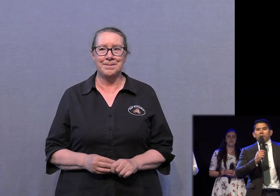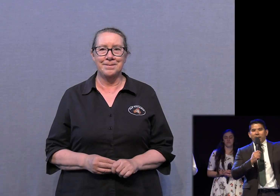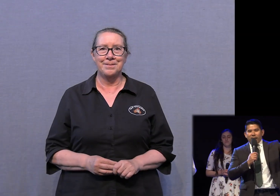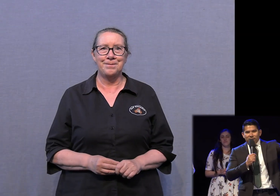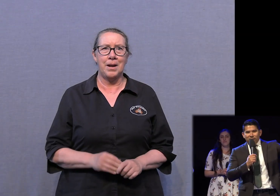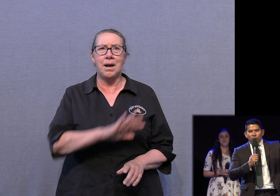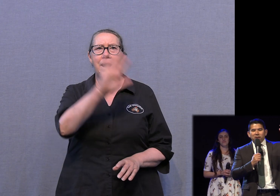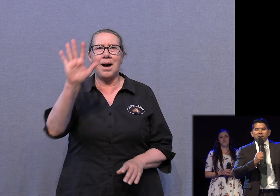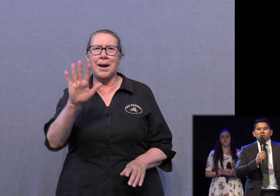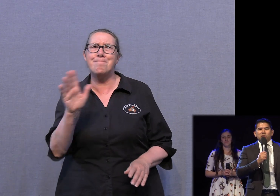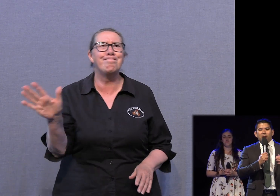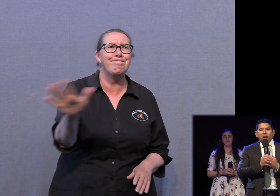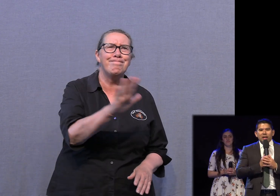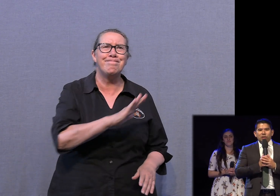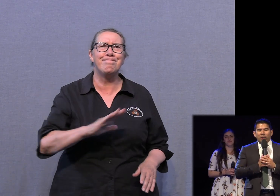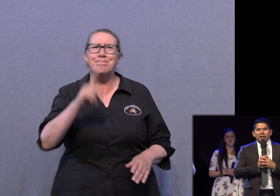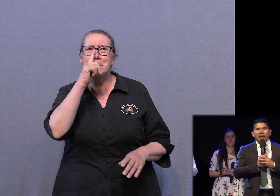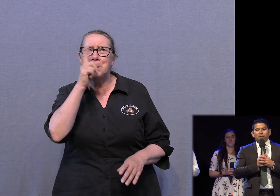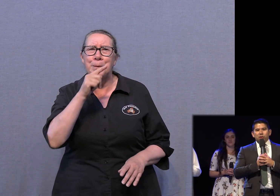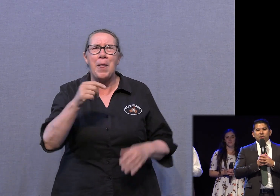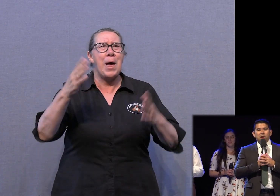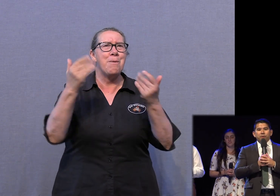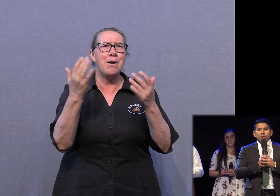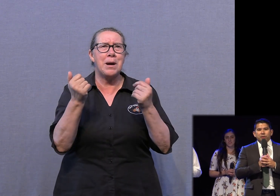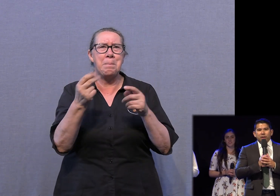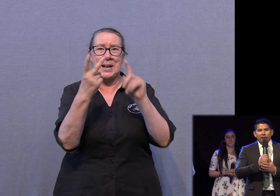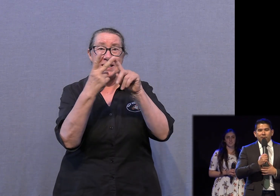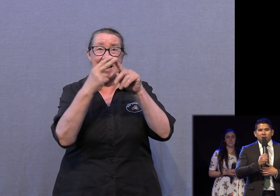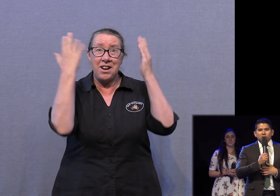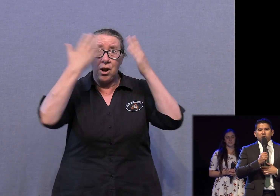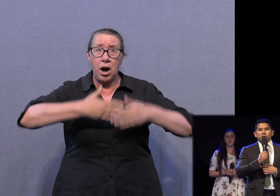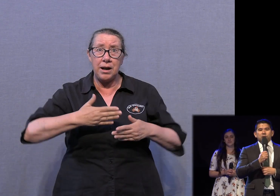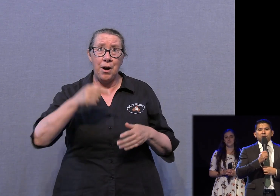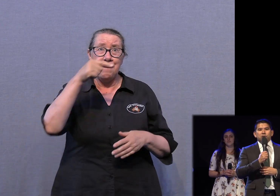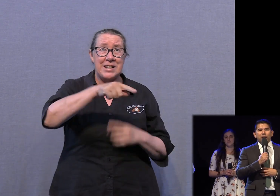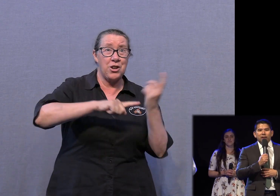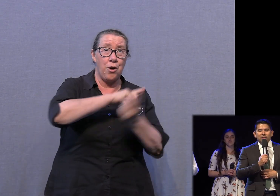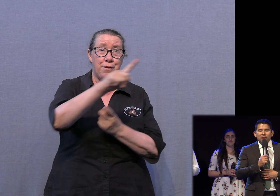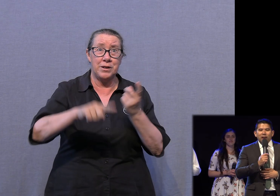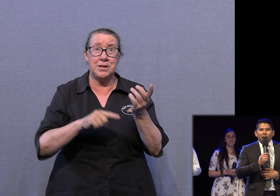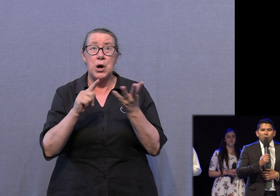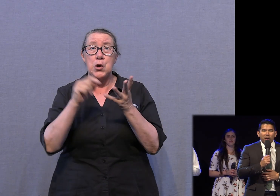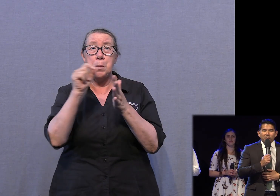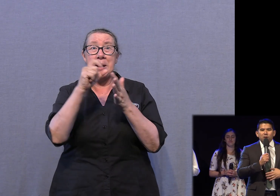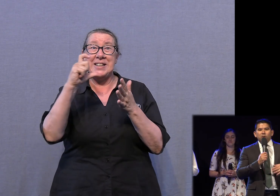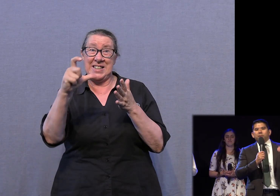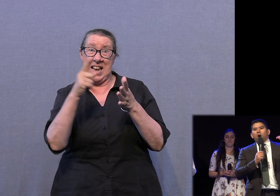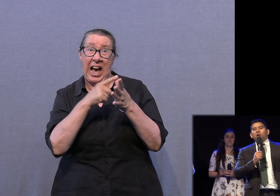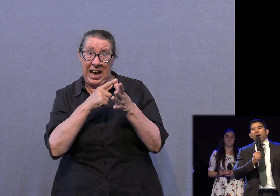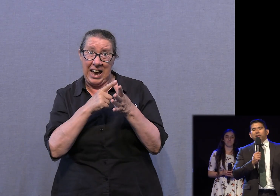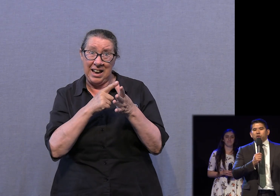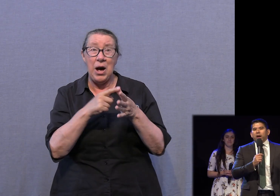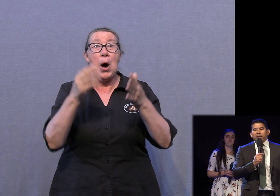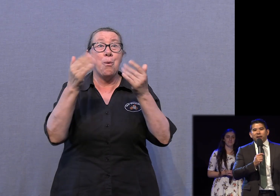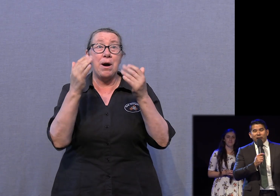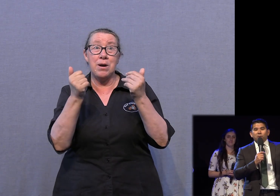Greetings, everybody. Welcome to our second night of the General Conference of the United Pentecostal Church of Australia. And we welcome you from all